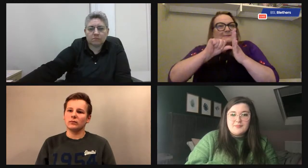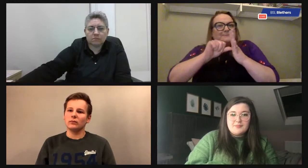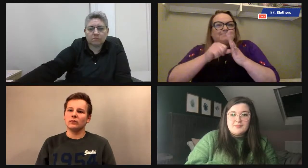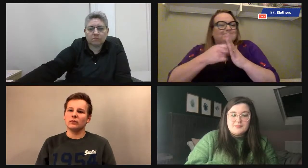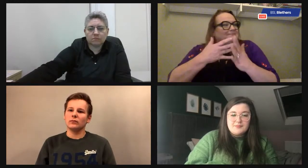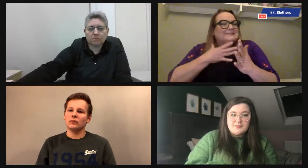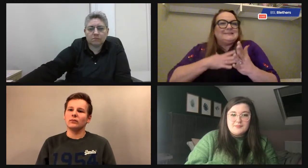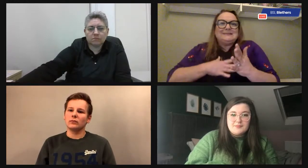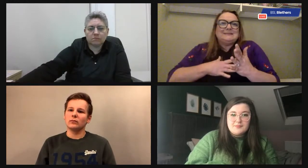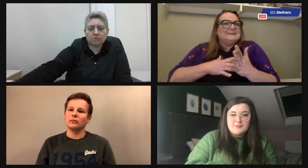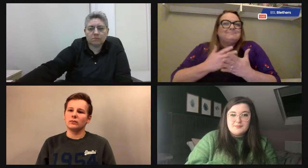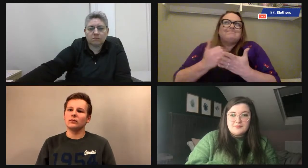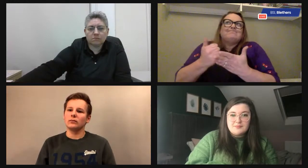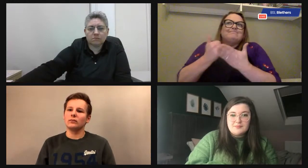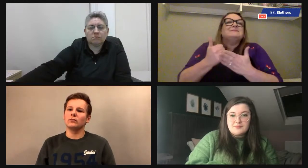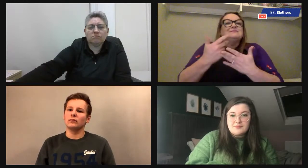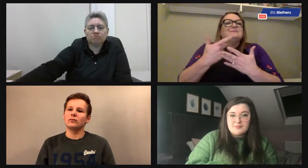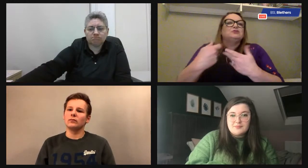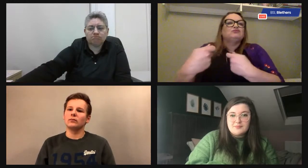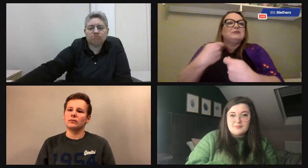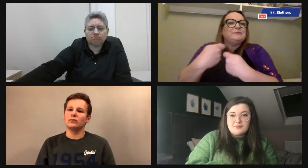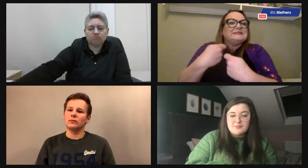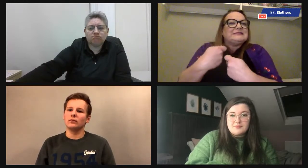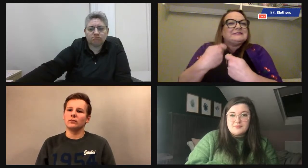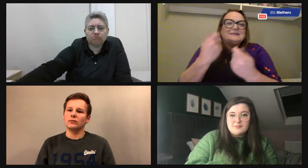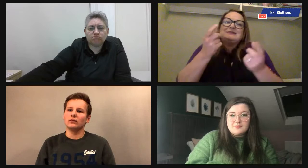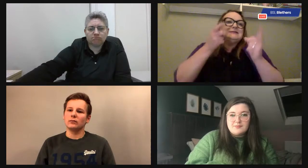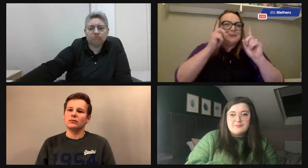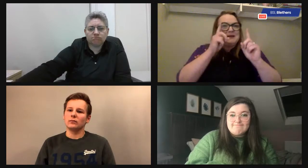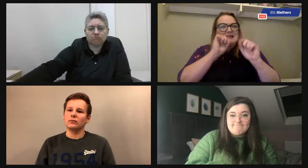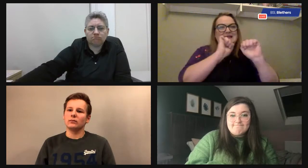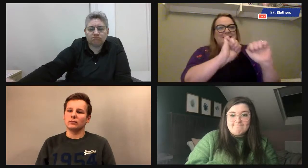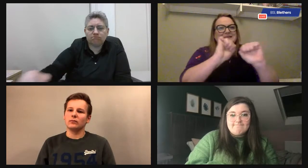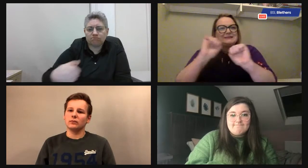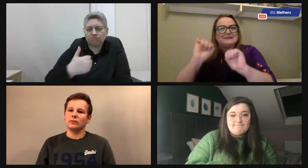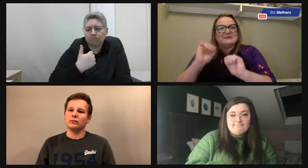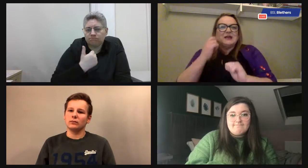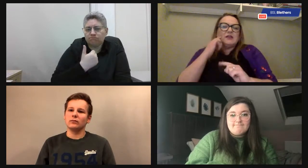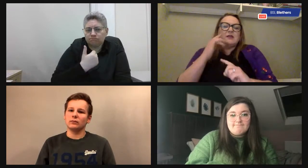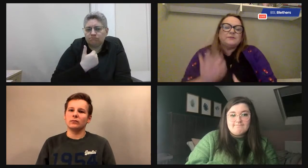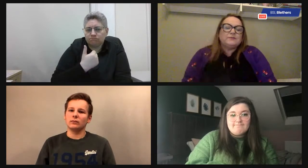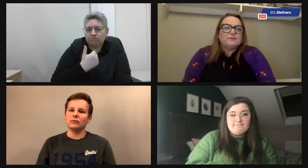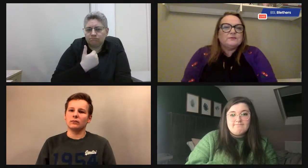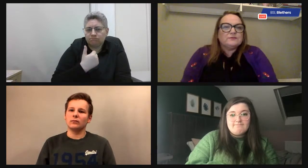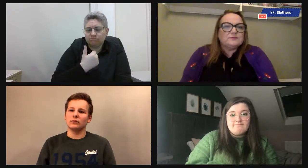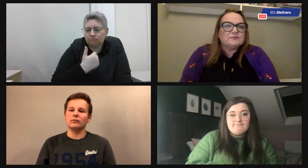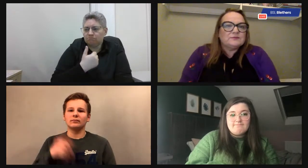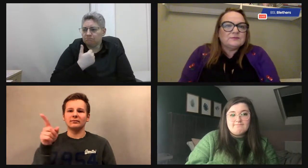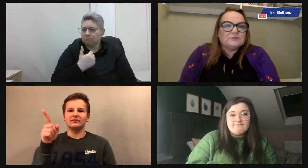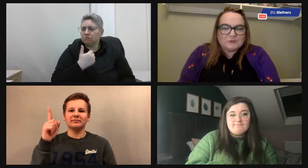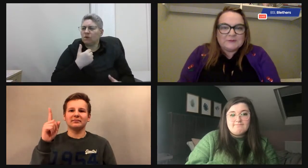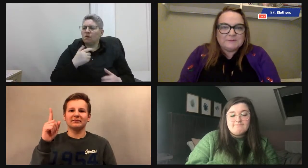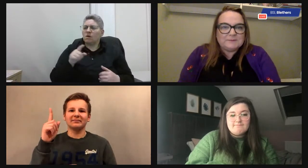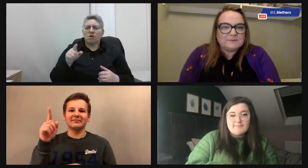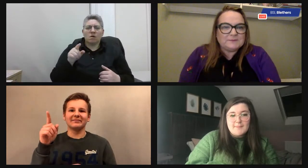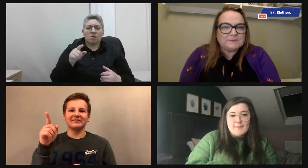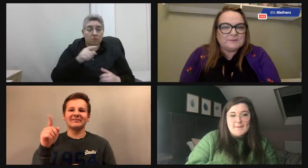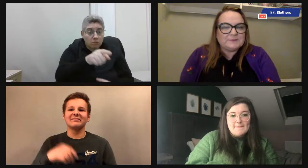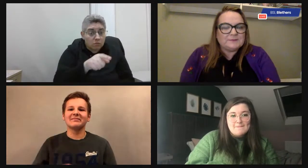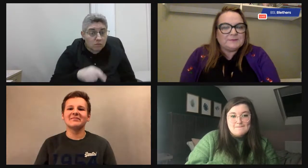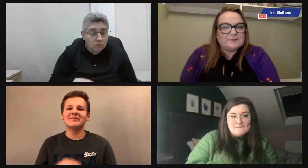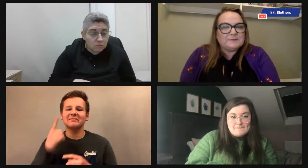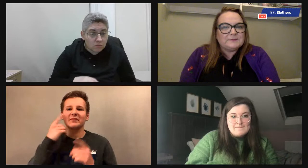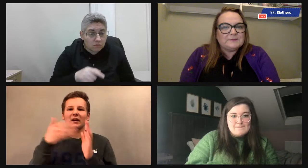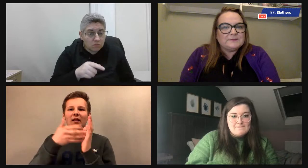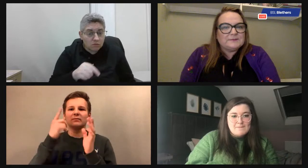could quickly resolve, with a peer support group or some treatment, and it depends. Every case and every individual is